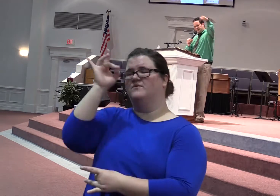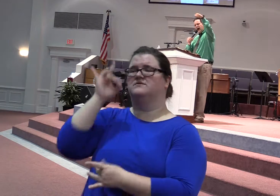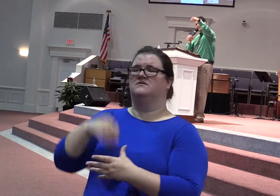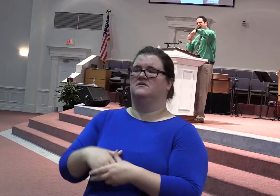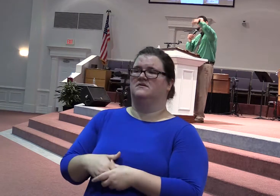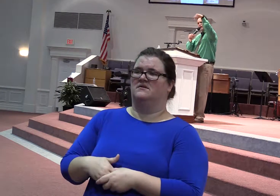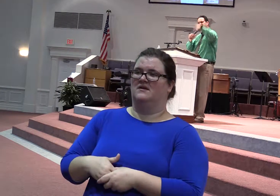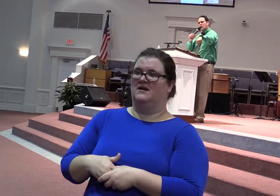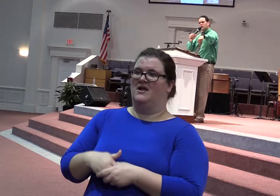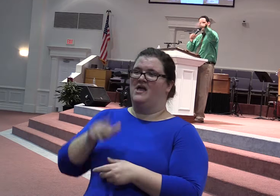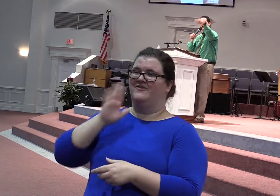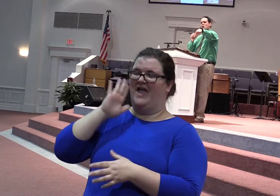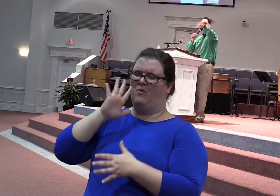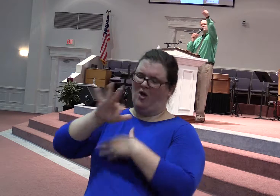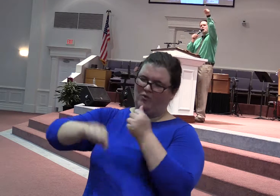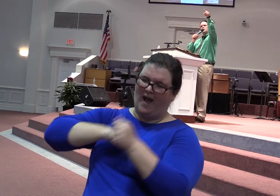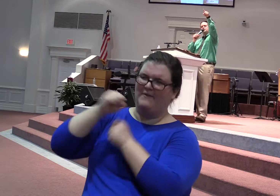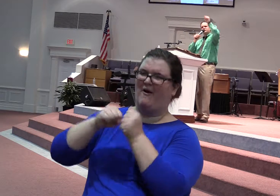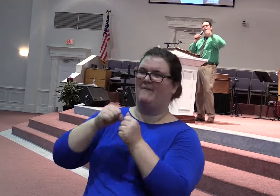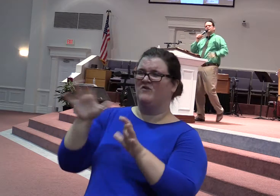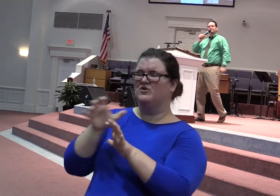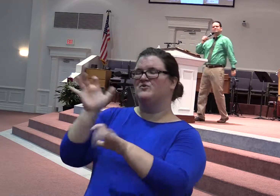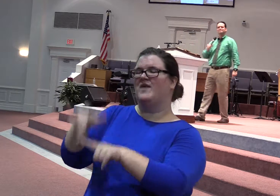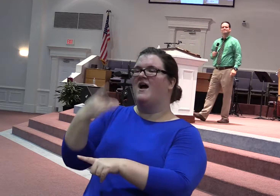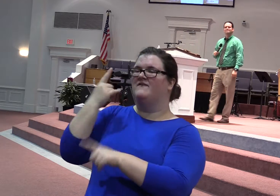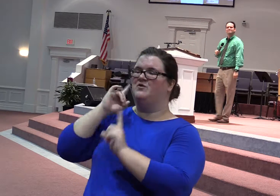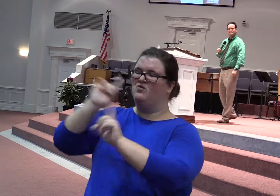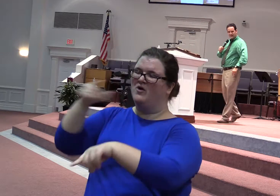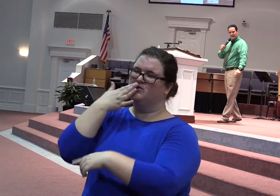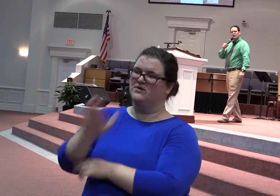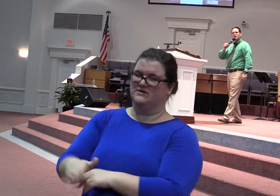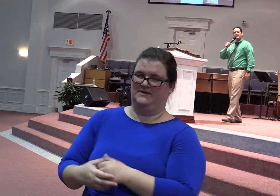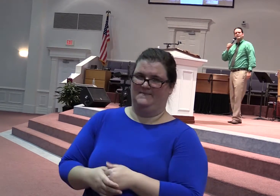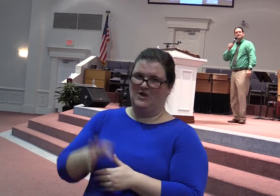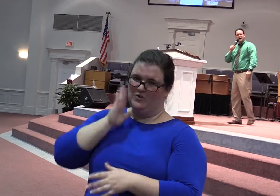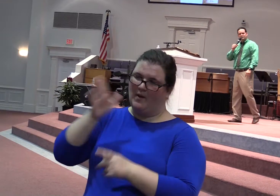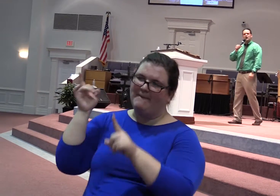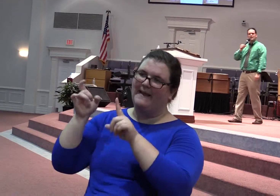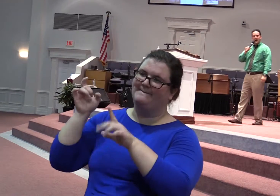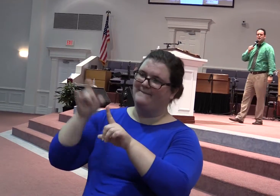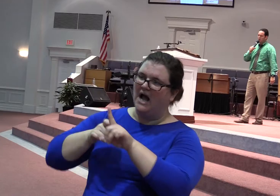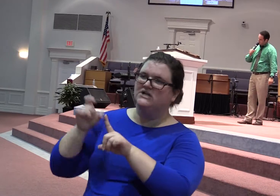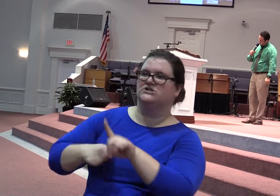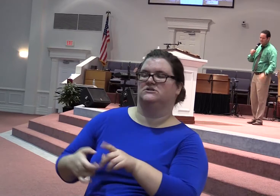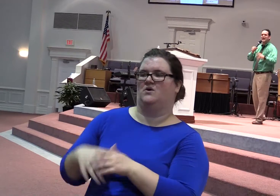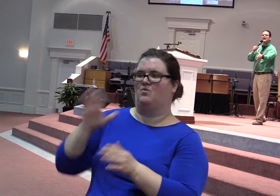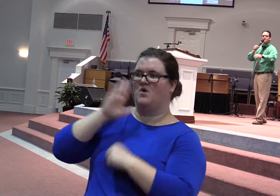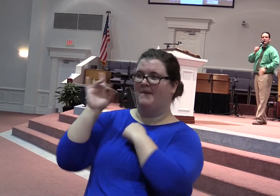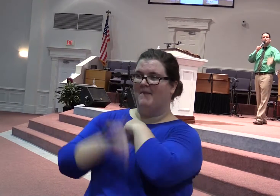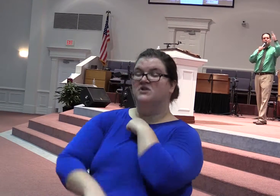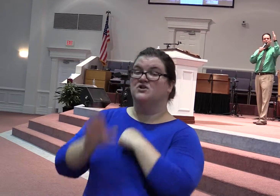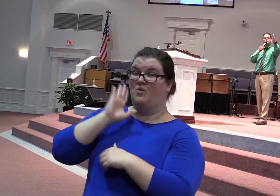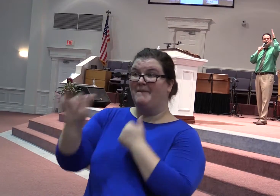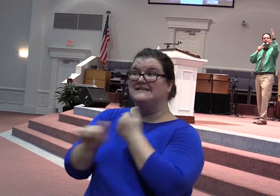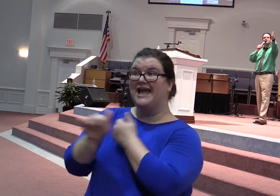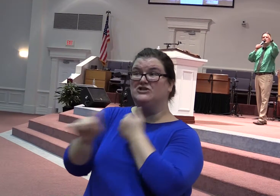This is how they are going to do to you if you go to Jerusalem. That's right. Hallelujah. I'm talking about you're going to be in some danger